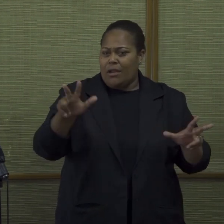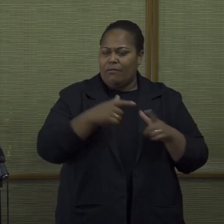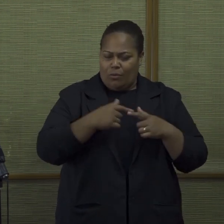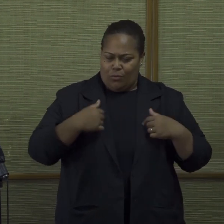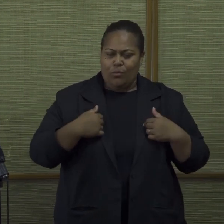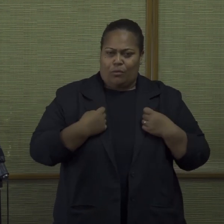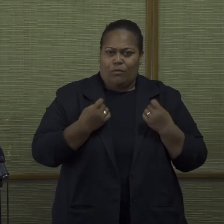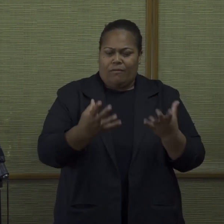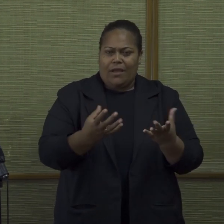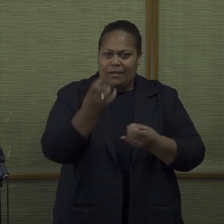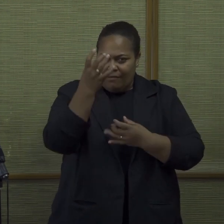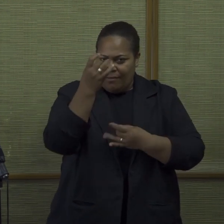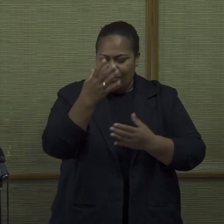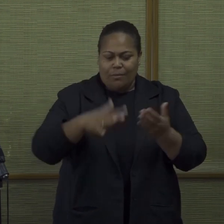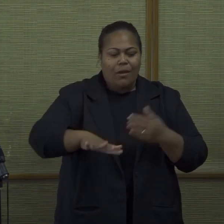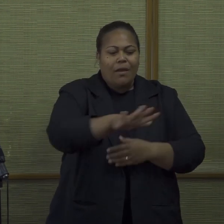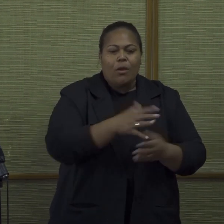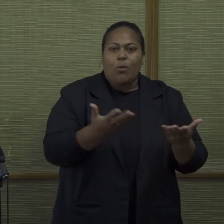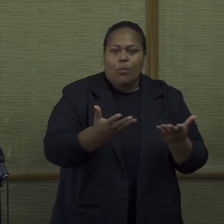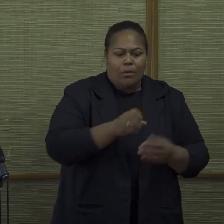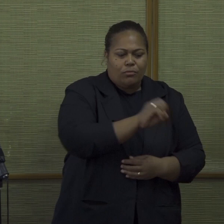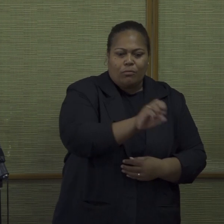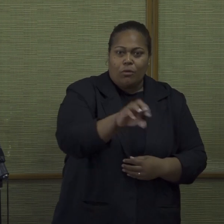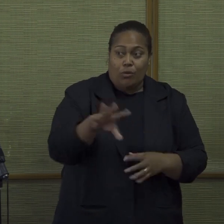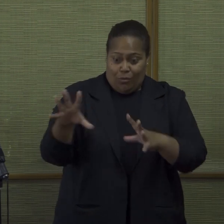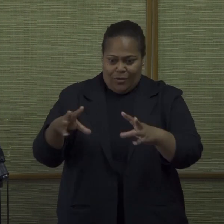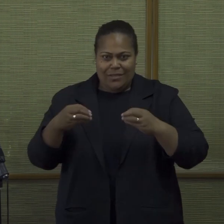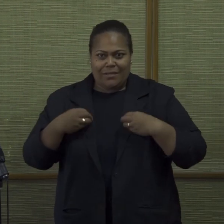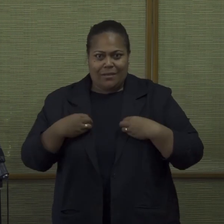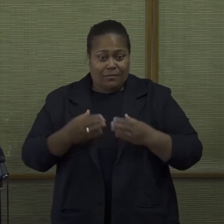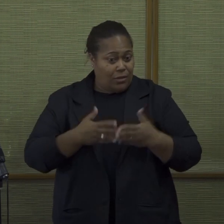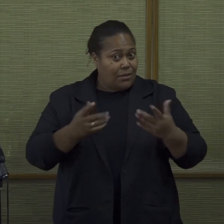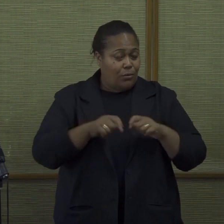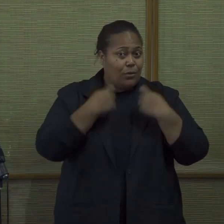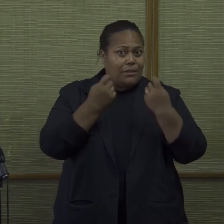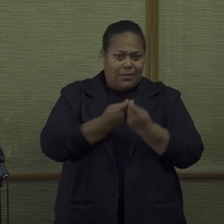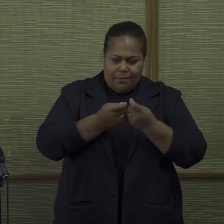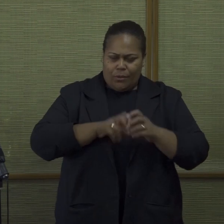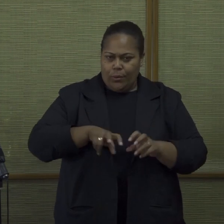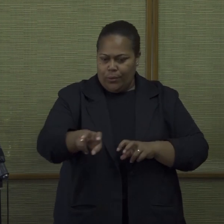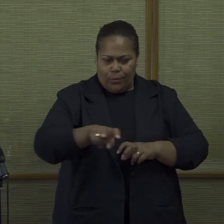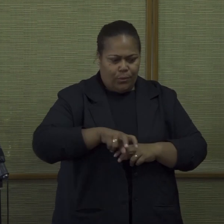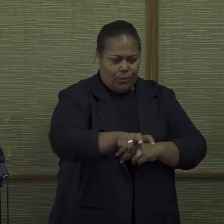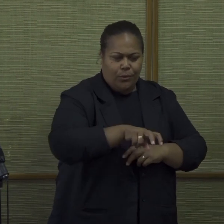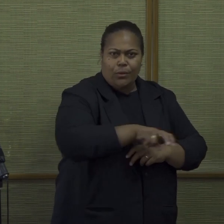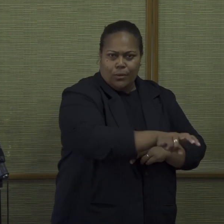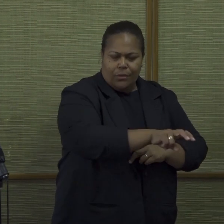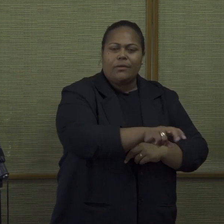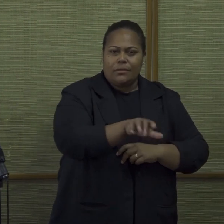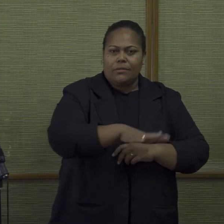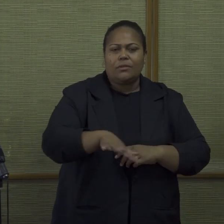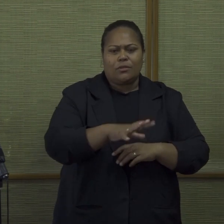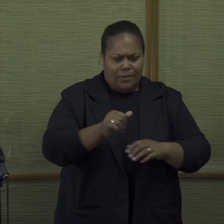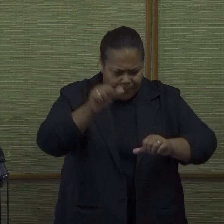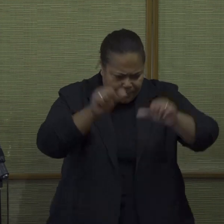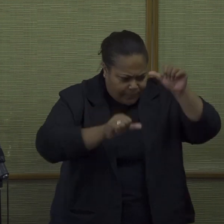as we receive them. In the meantime, our teams have been mobilized and are out on the ground today conducting initial damage